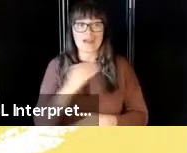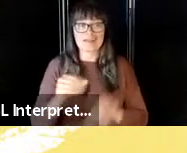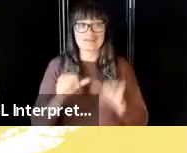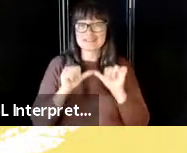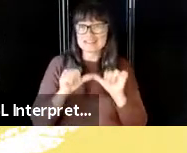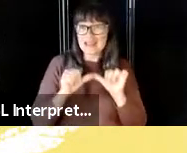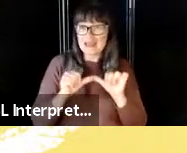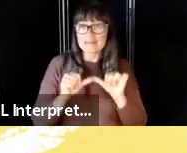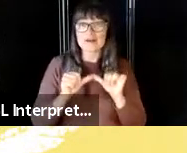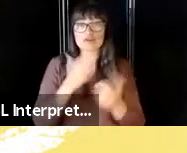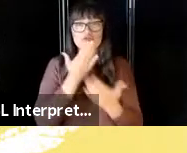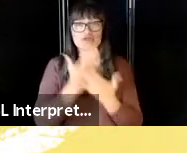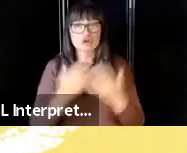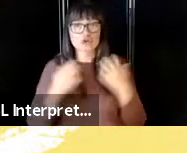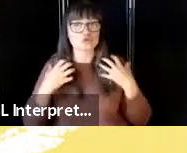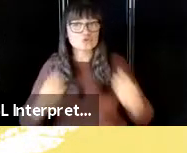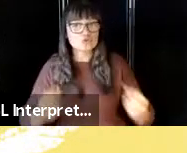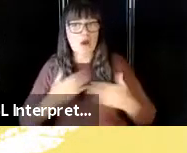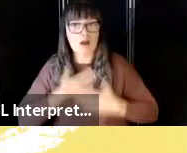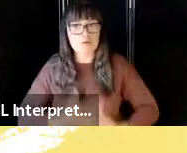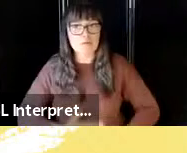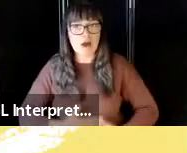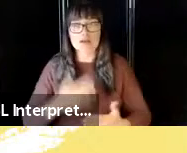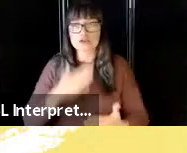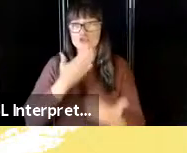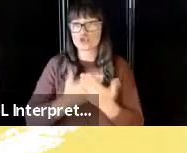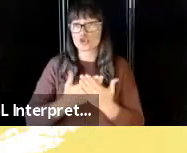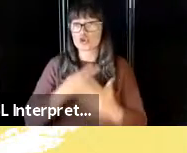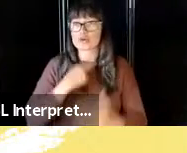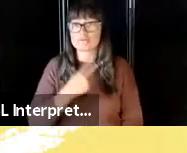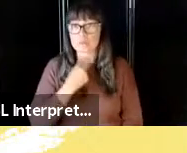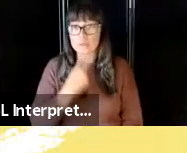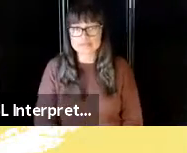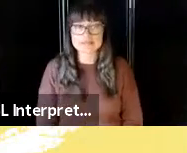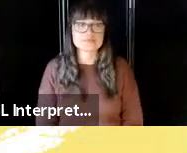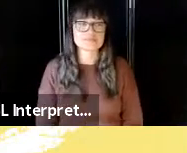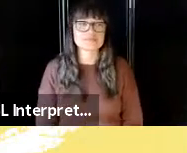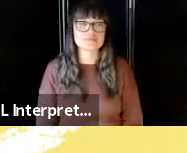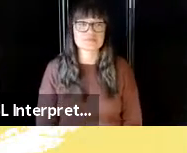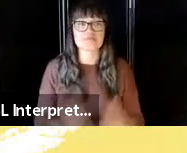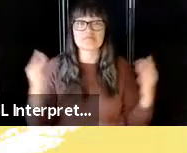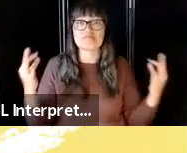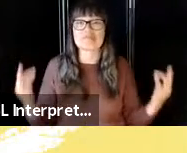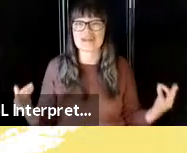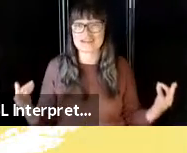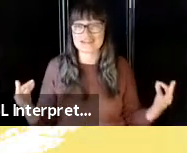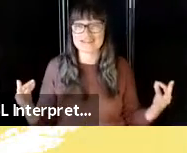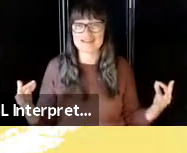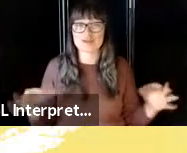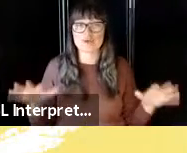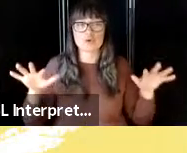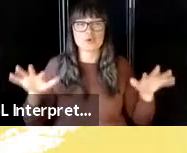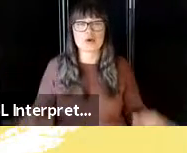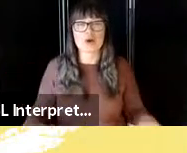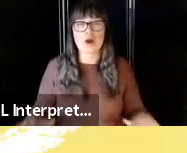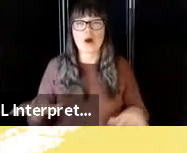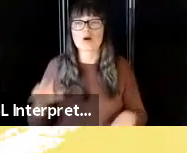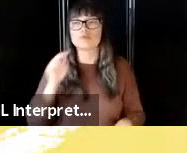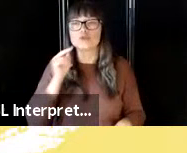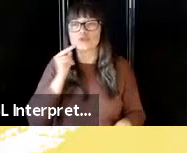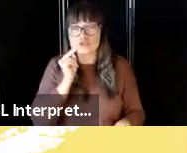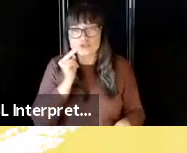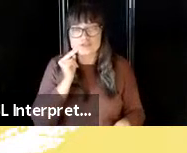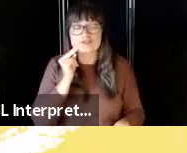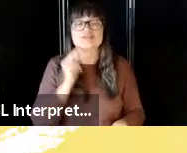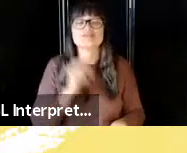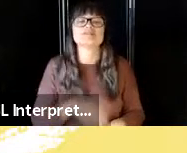A healthy, strong body makes for a better feeling optimum voice. Absolutely, hands down. Meditate, calms your nerves,